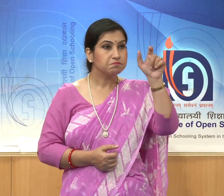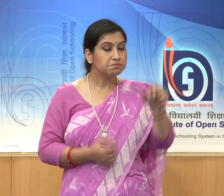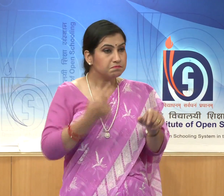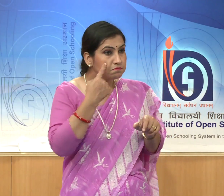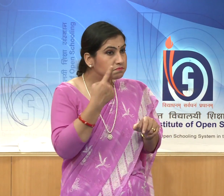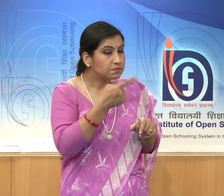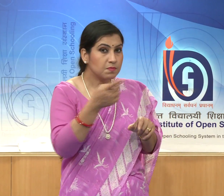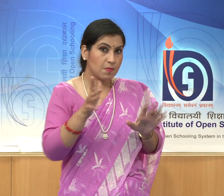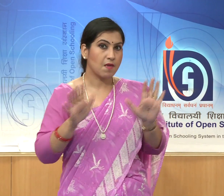characteristics